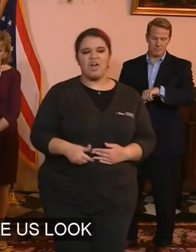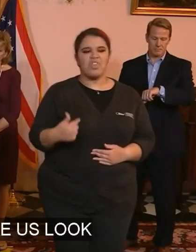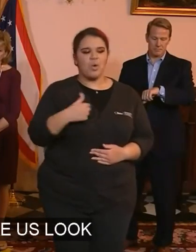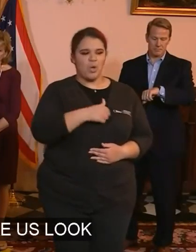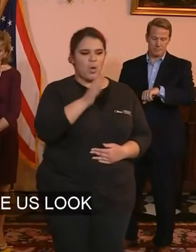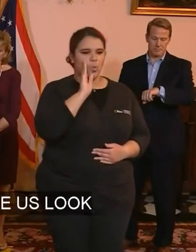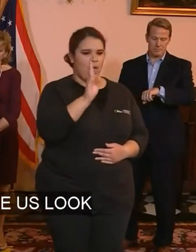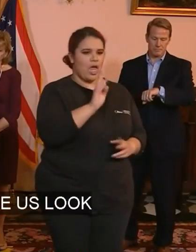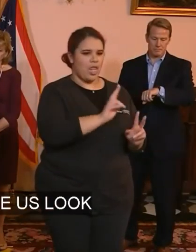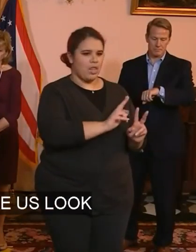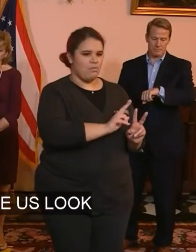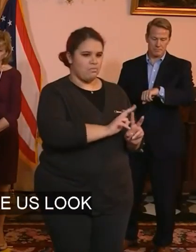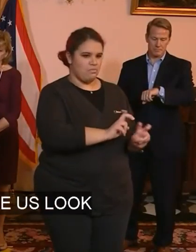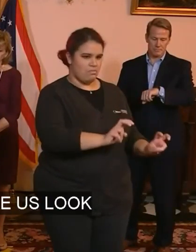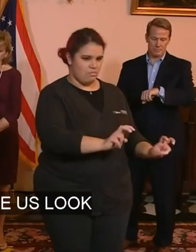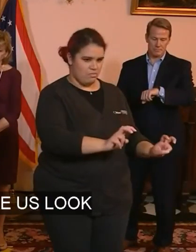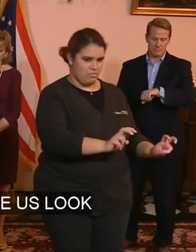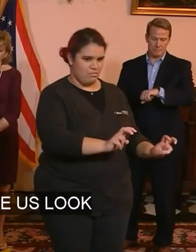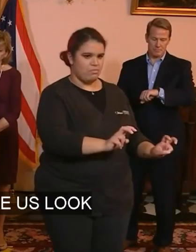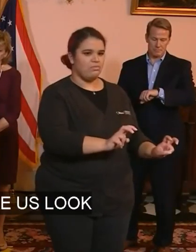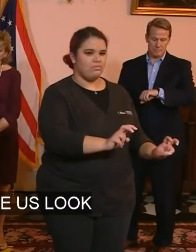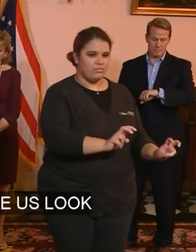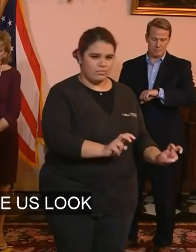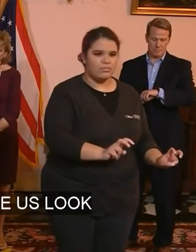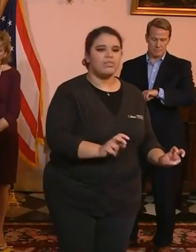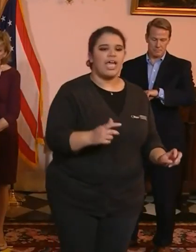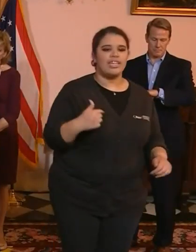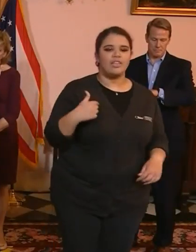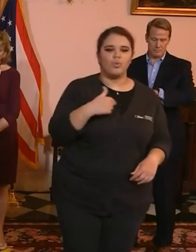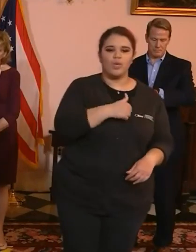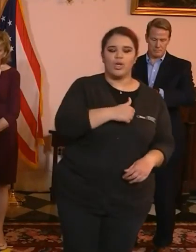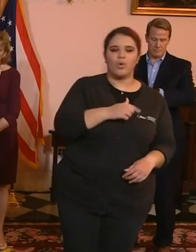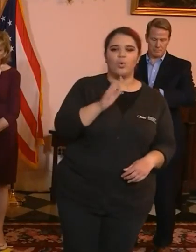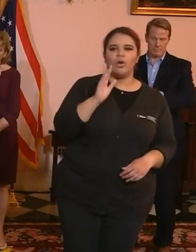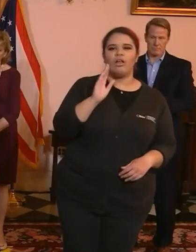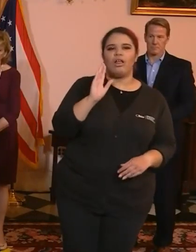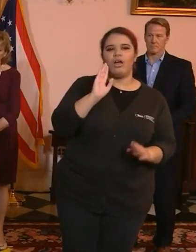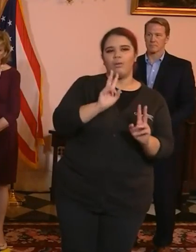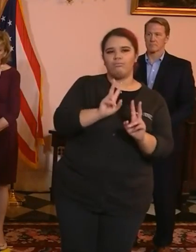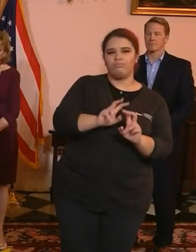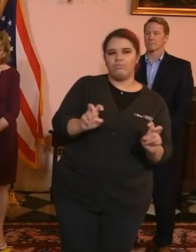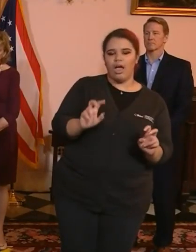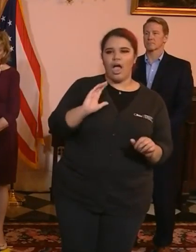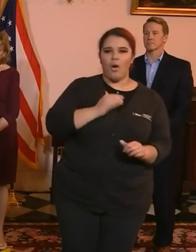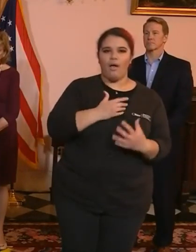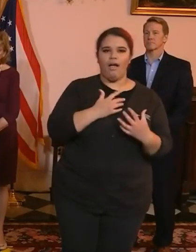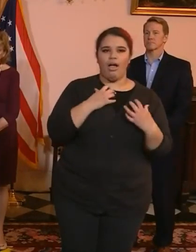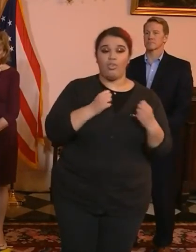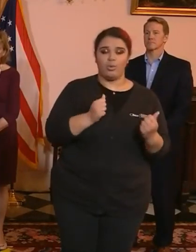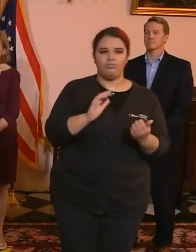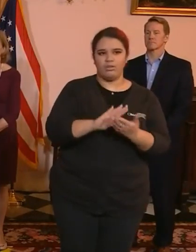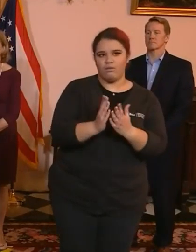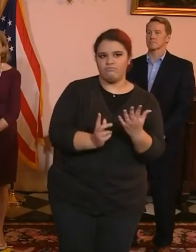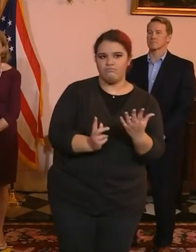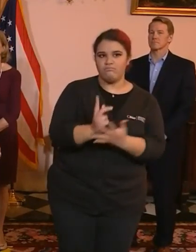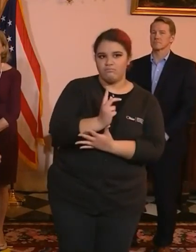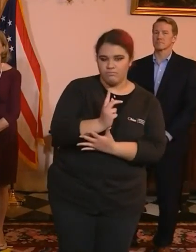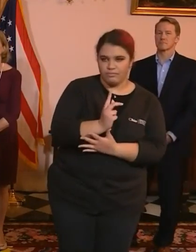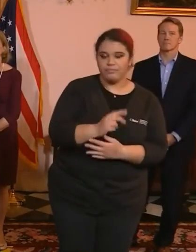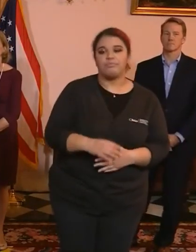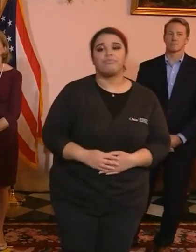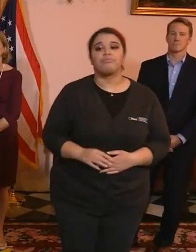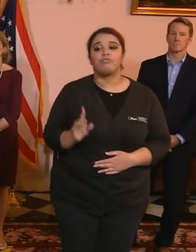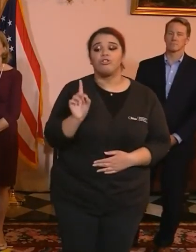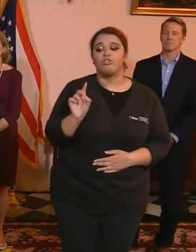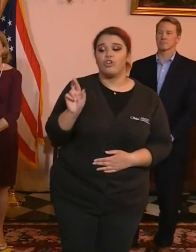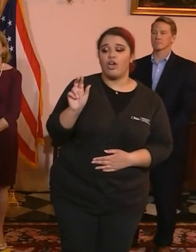I'm blessed to have a director of public health in Dr. Acton, who not only has a great background,